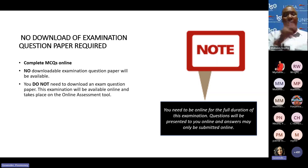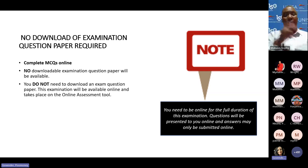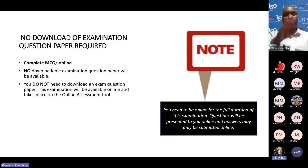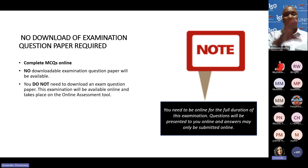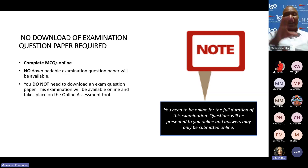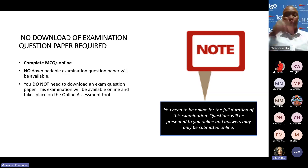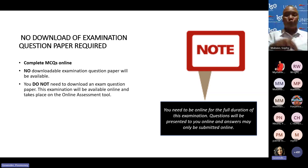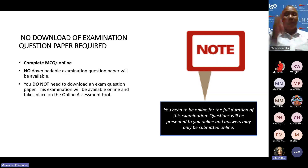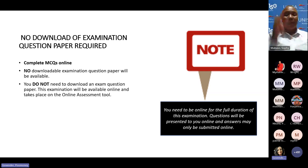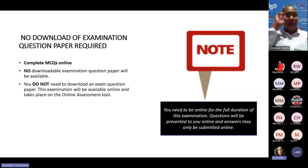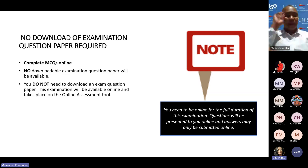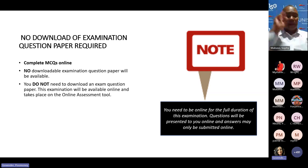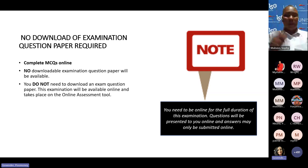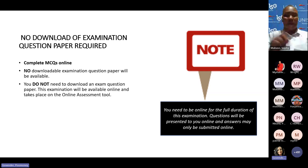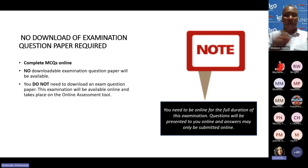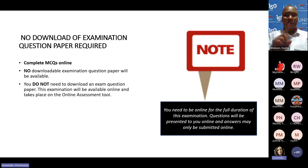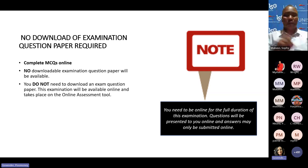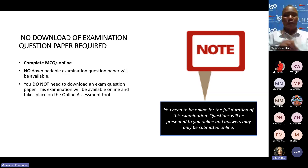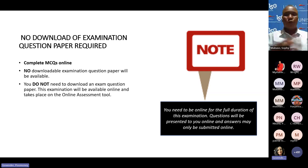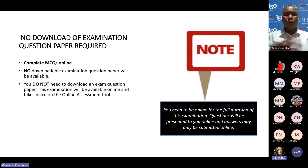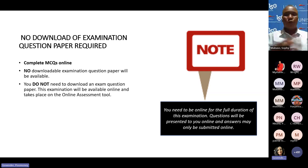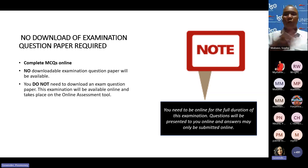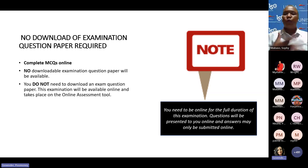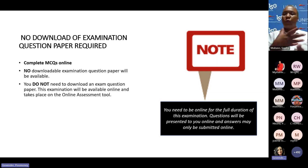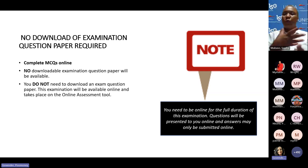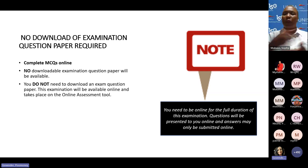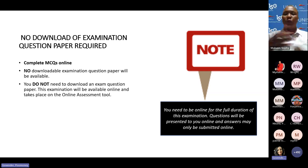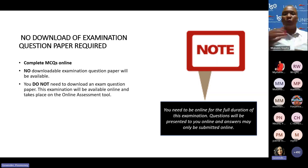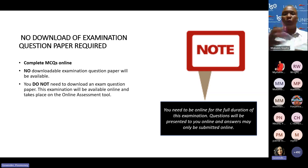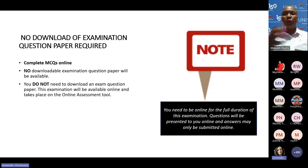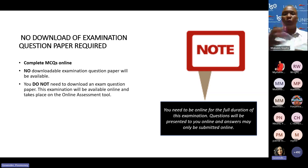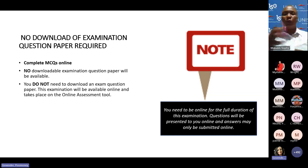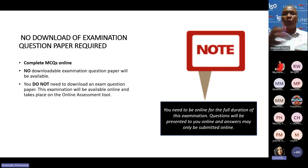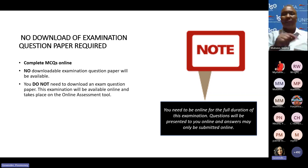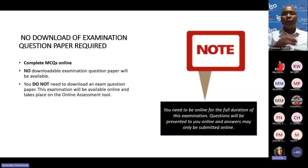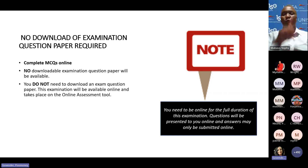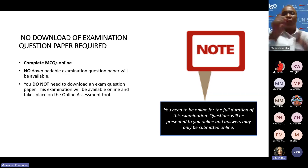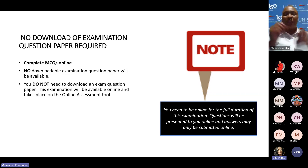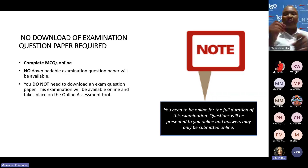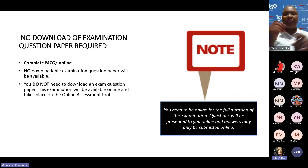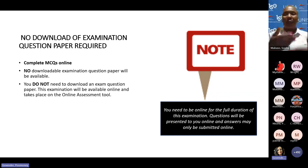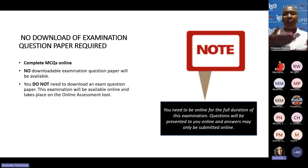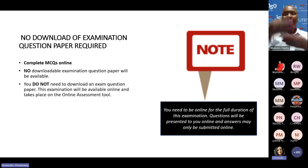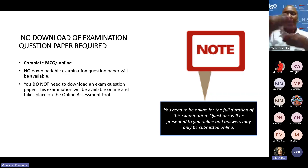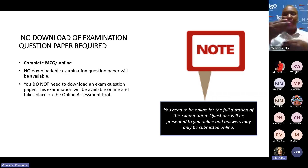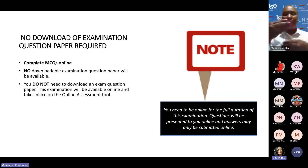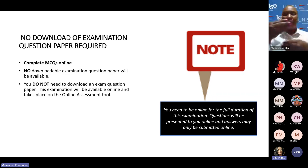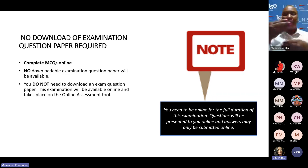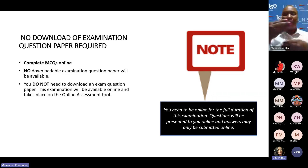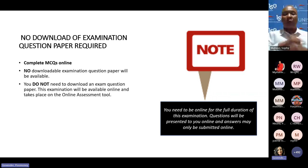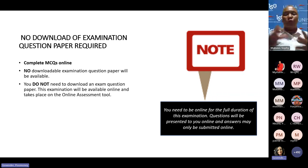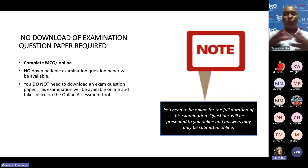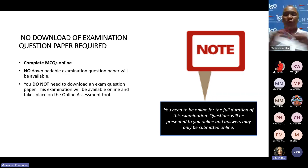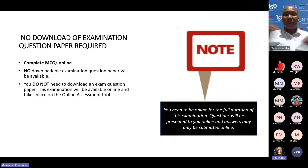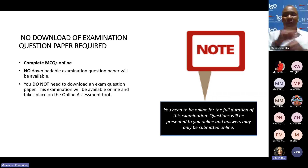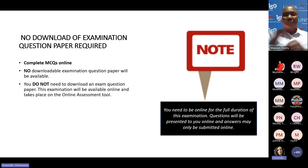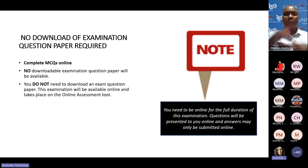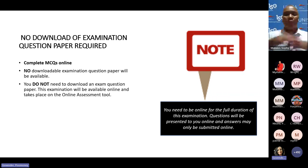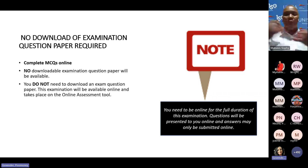that you don't have to download your exam paper here because you complete it directly online. So it's different from